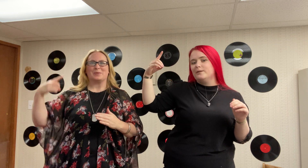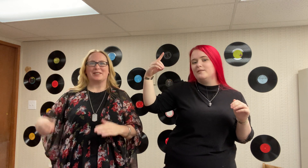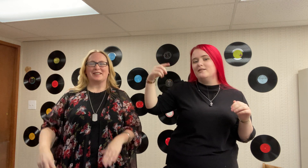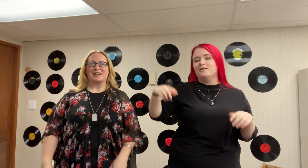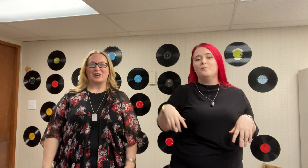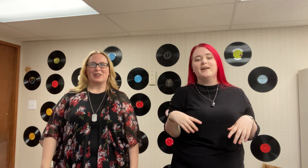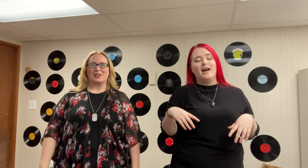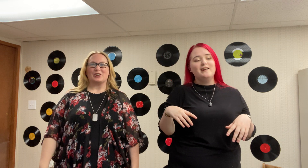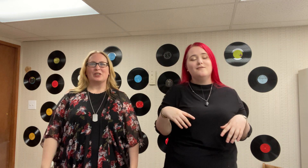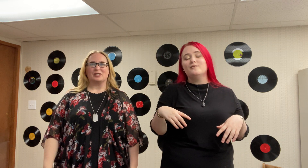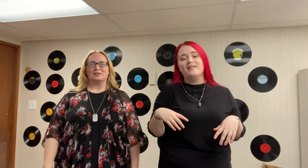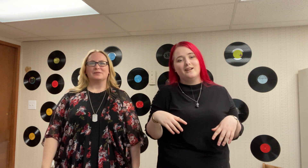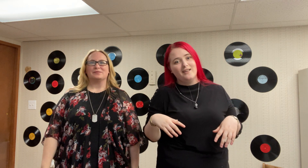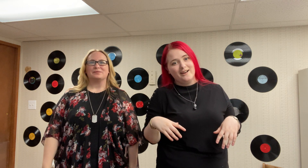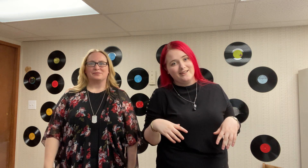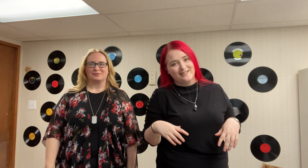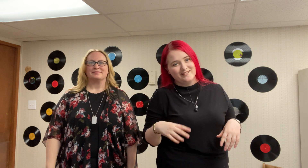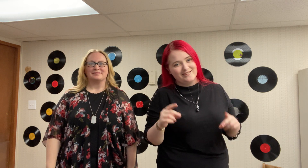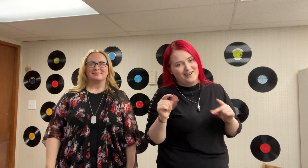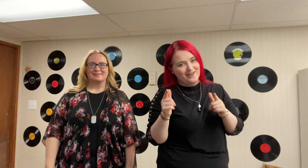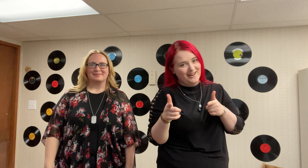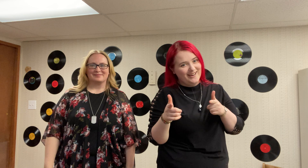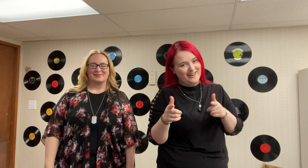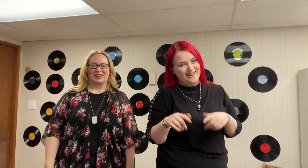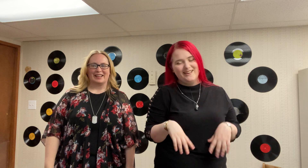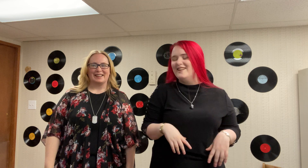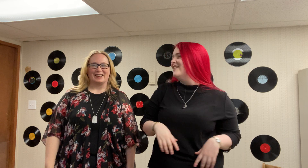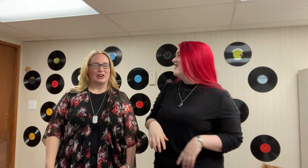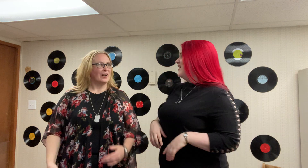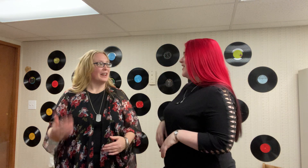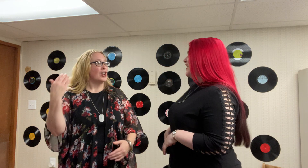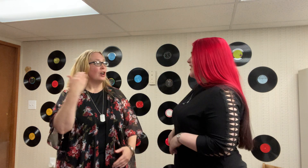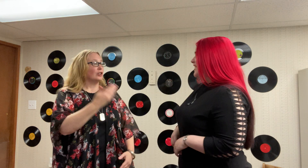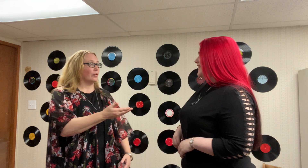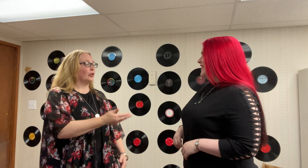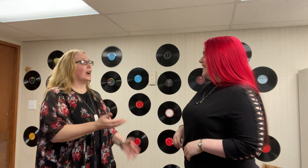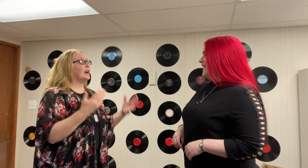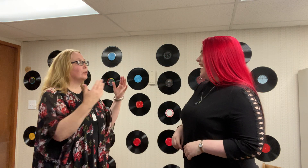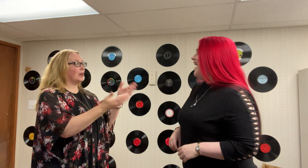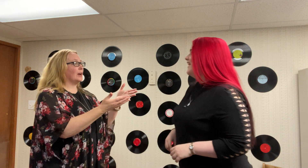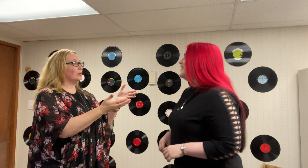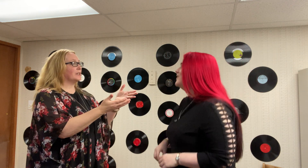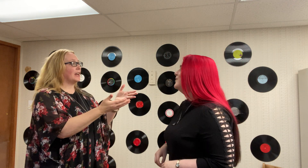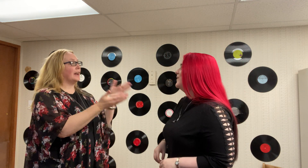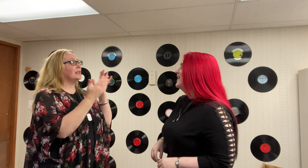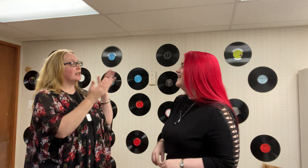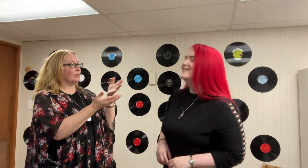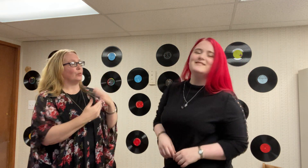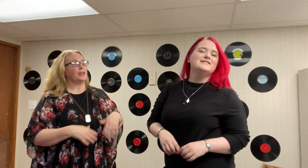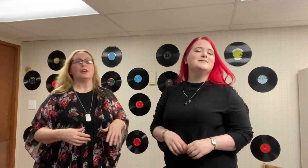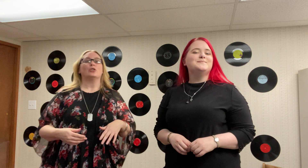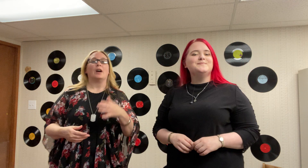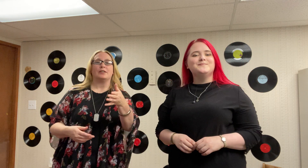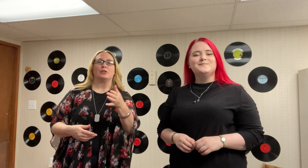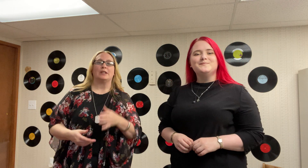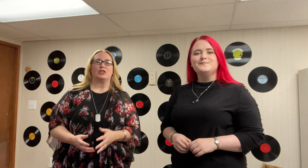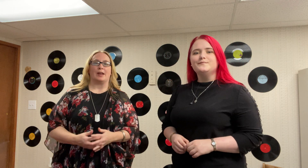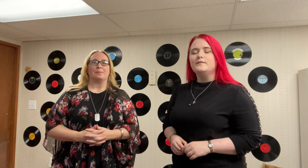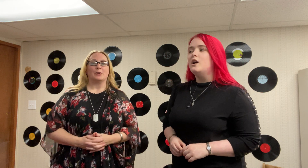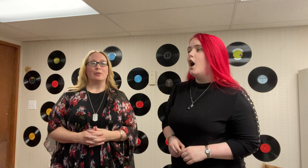dreams. So we kind of use that a lot in this song. Yeah. All right. Go for it. I will Cool. sign with you as you teach them. Go for